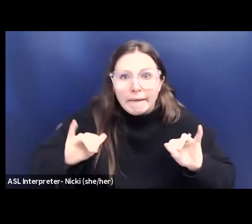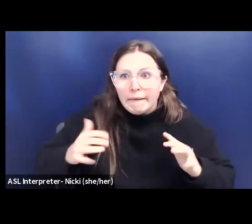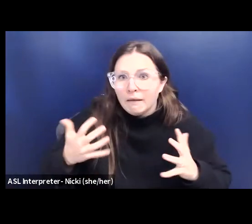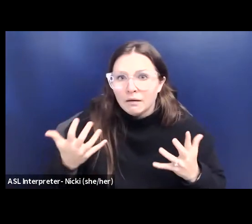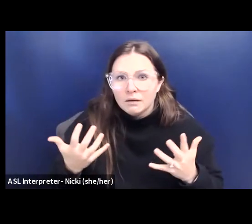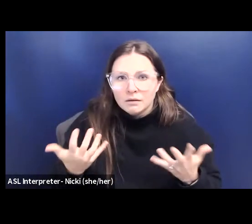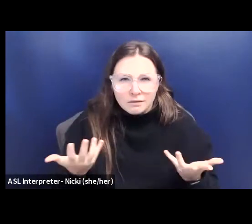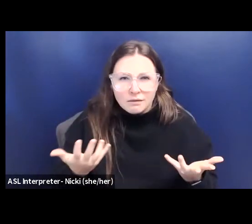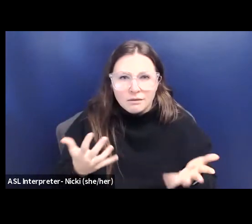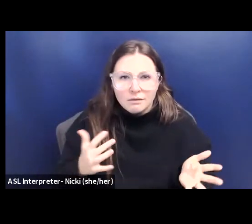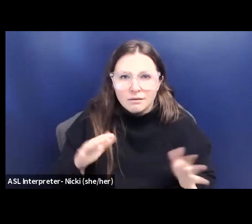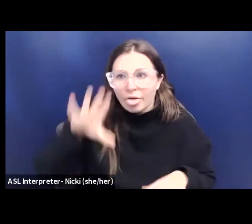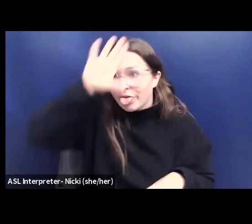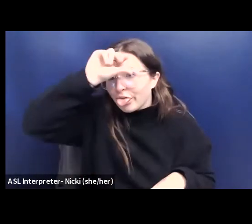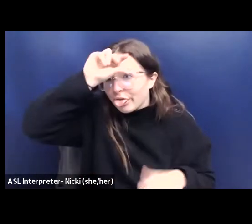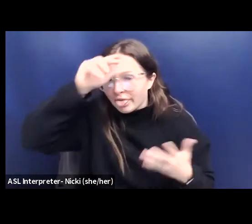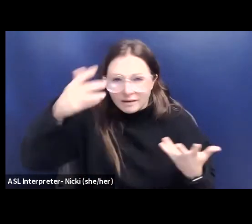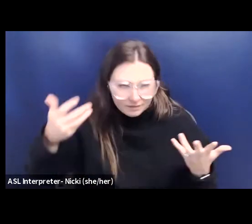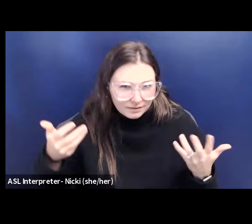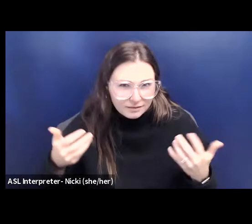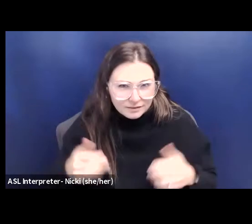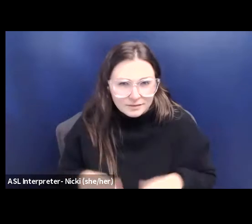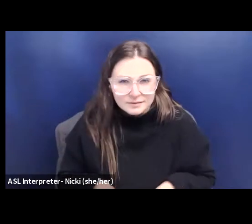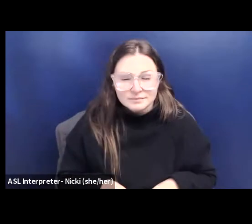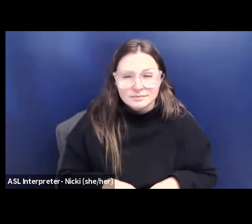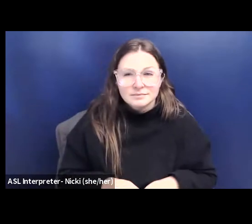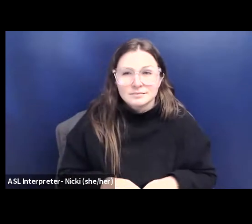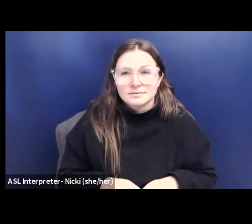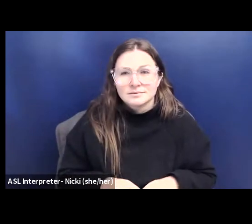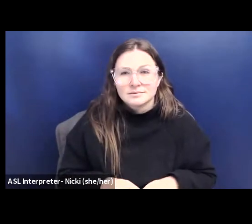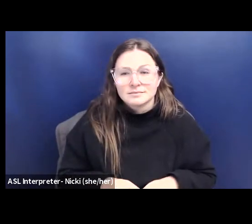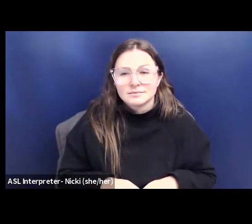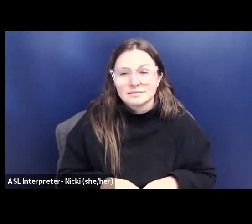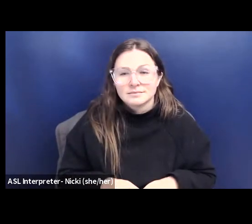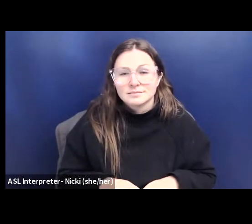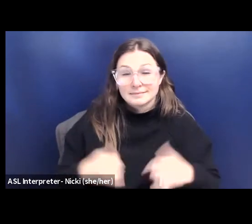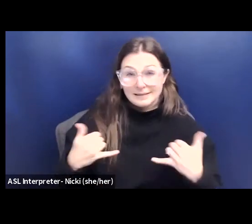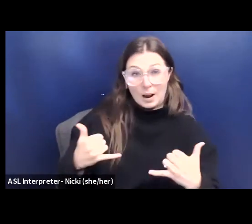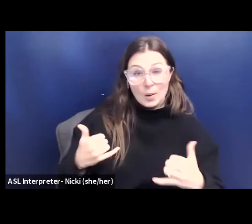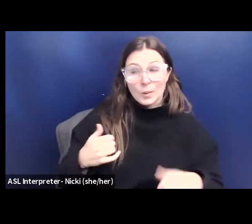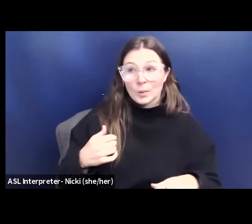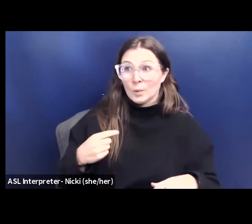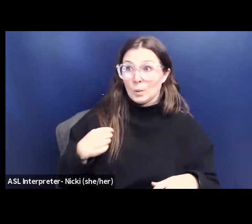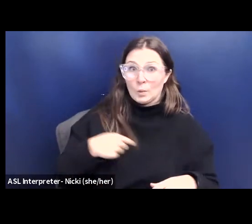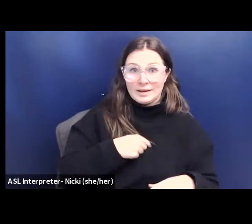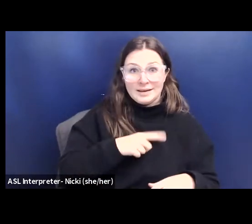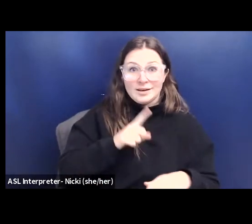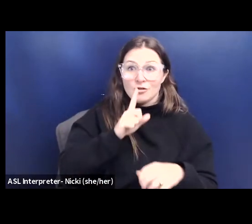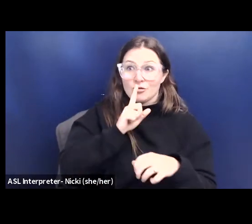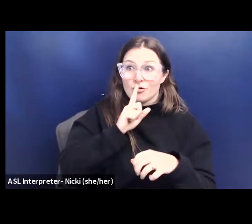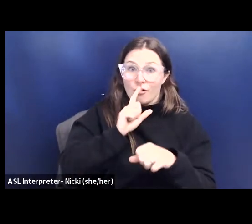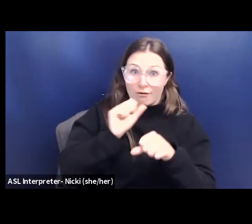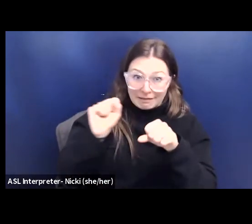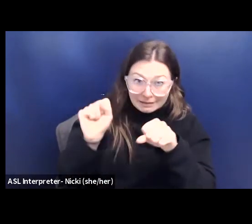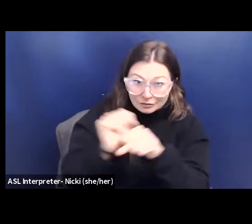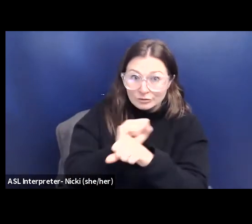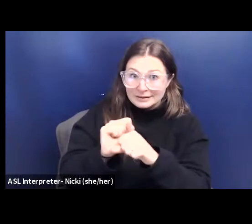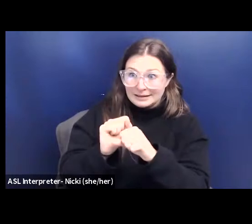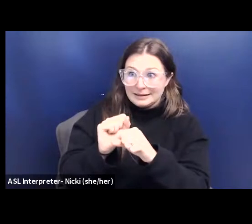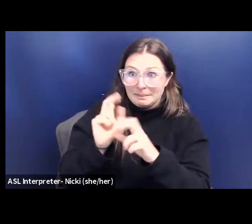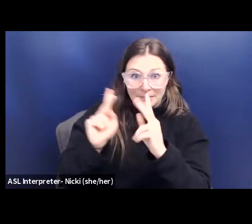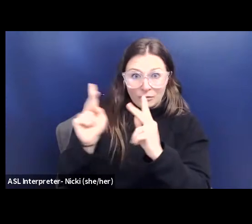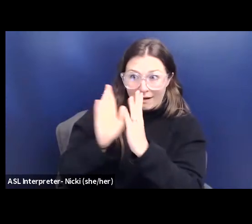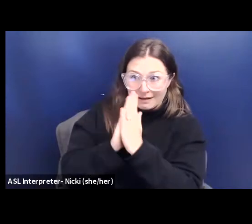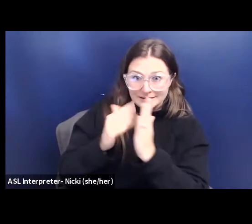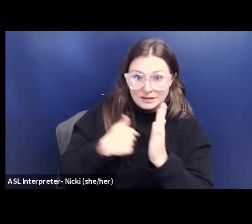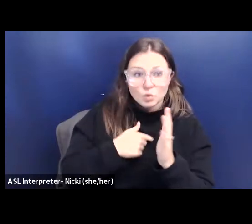what we have to grapple with right now is that we are literally being asked to find